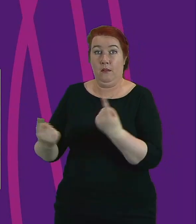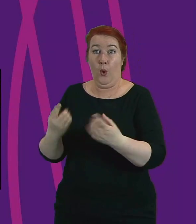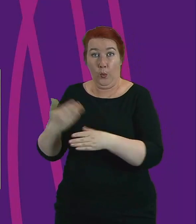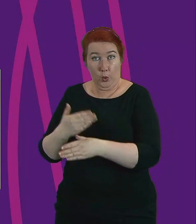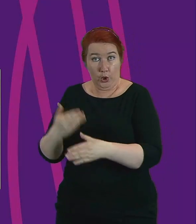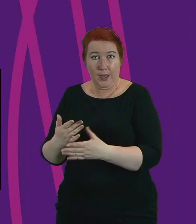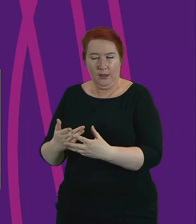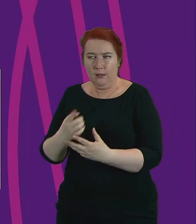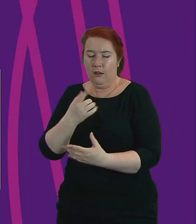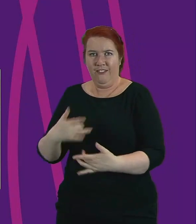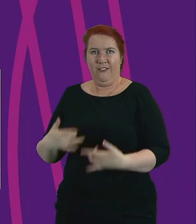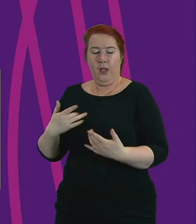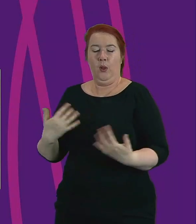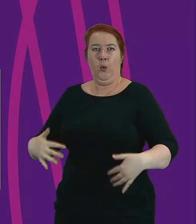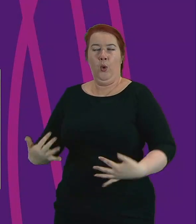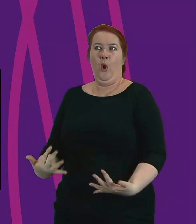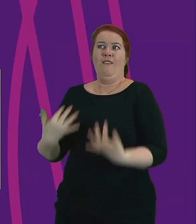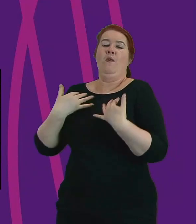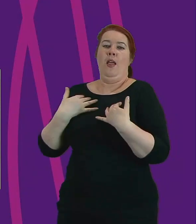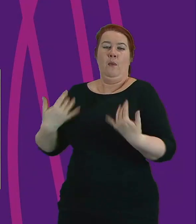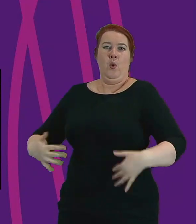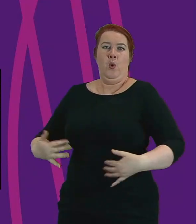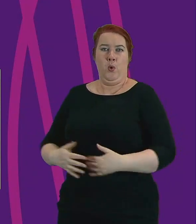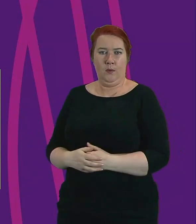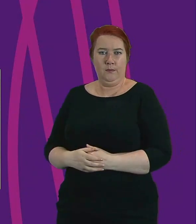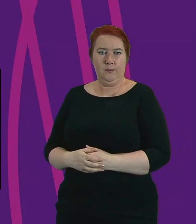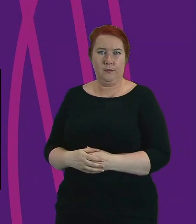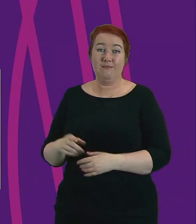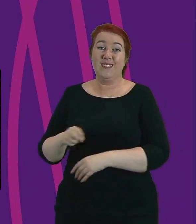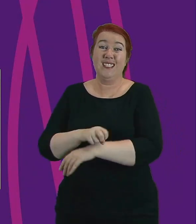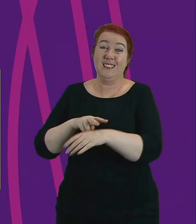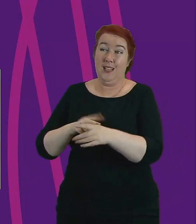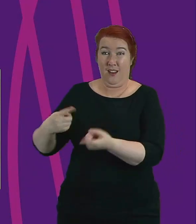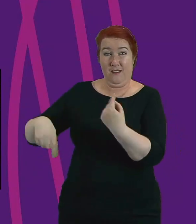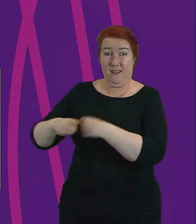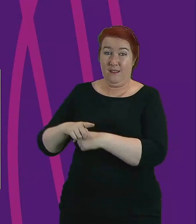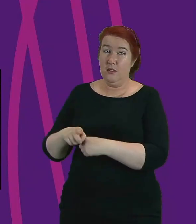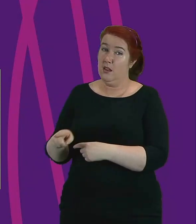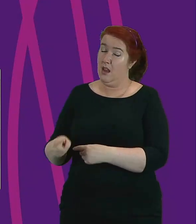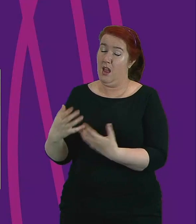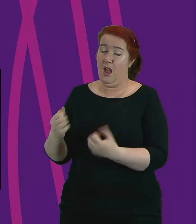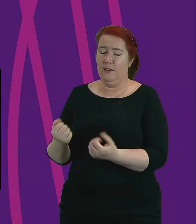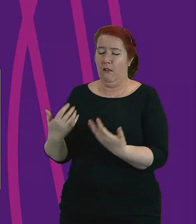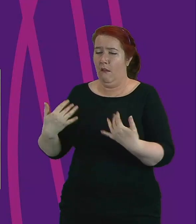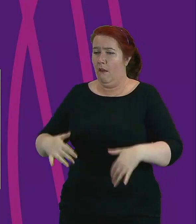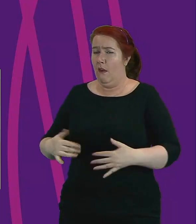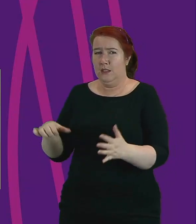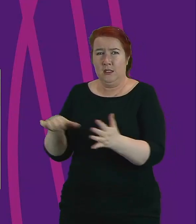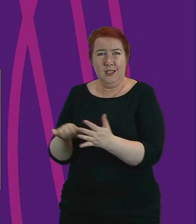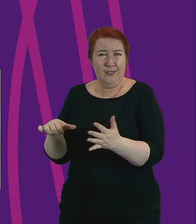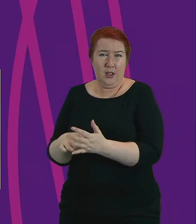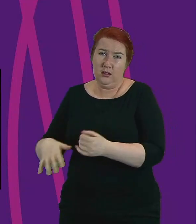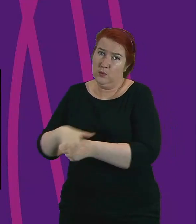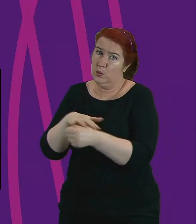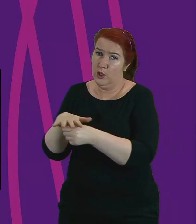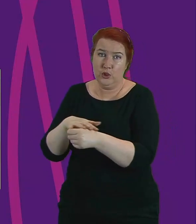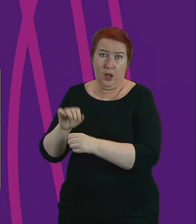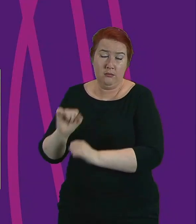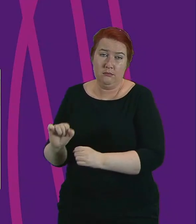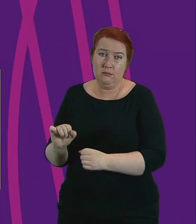and care in Scotland. Staff in those areas have been subject to extremely difficult conditions, and they've undertaken their work at